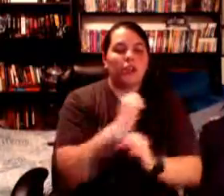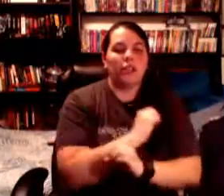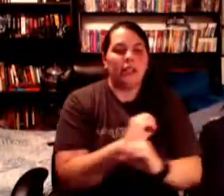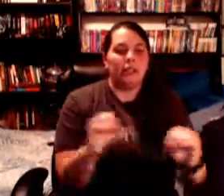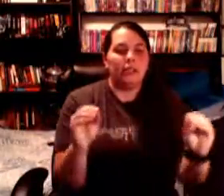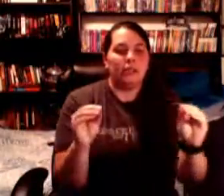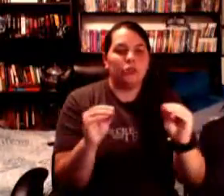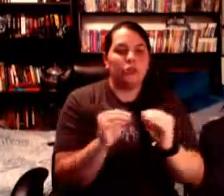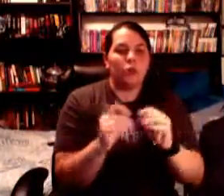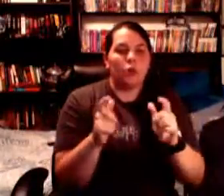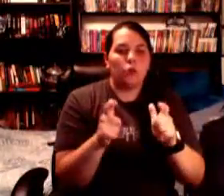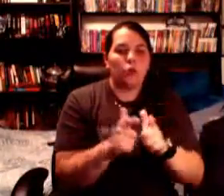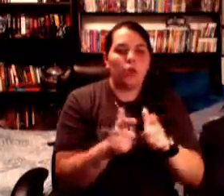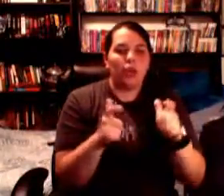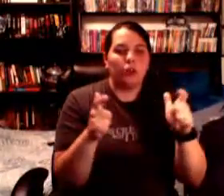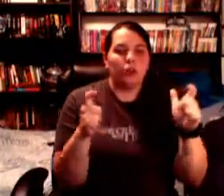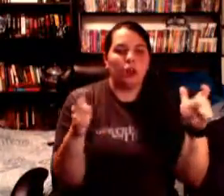There is no greater